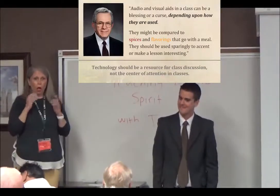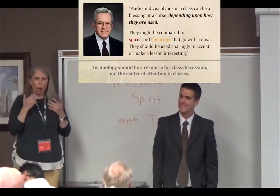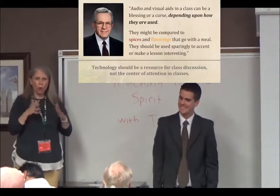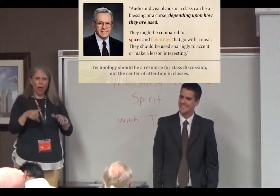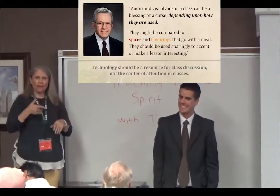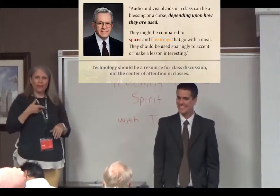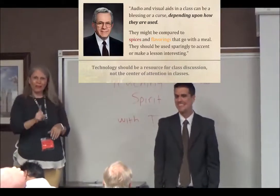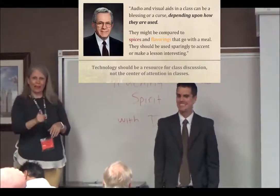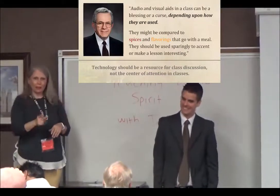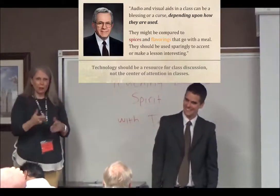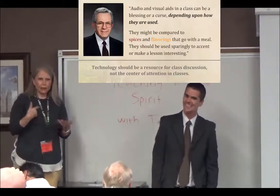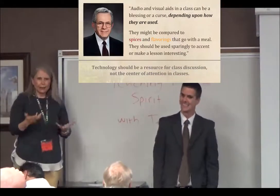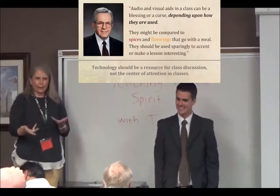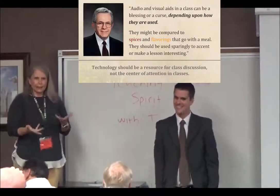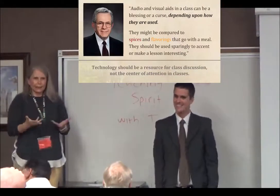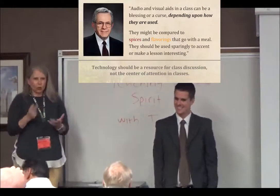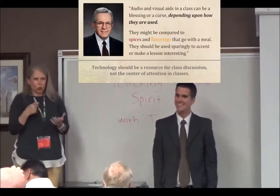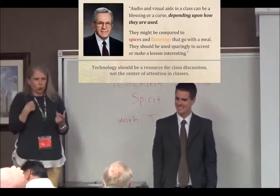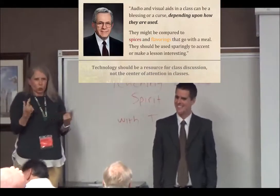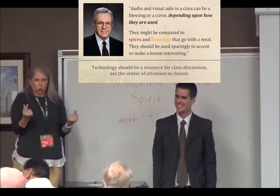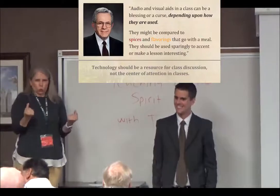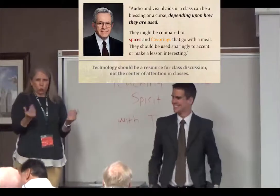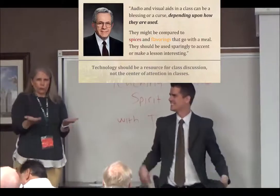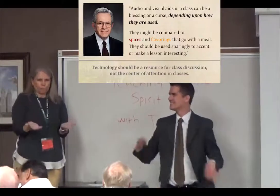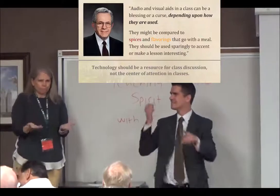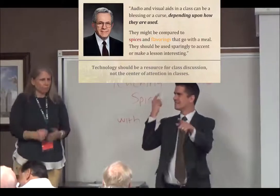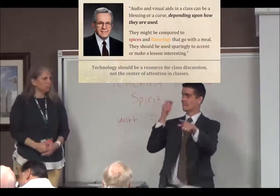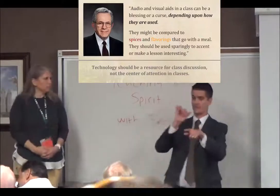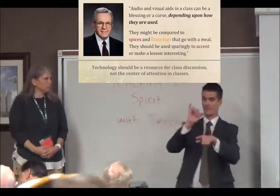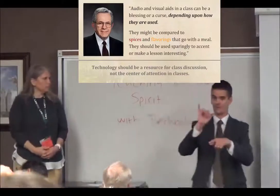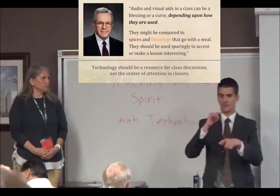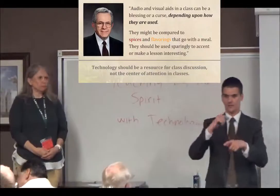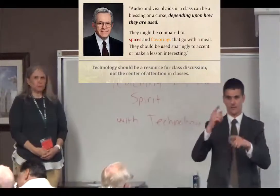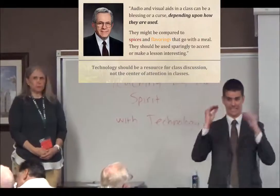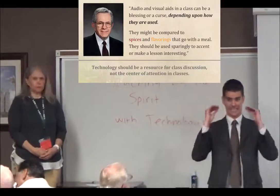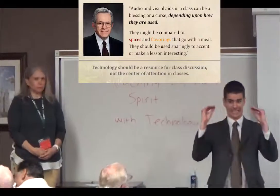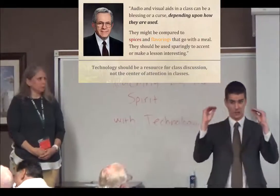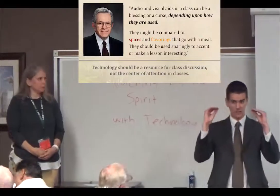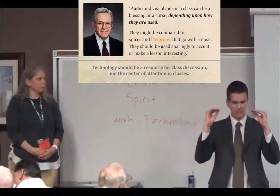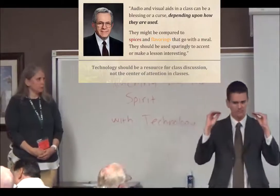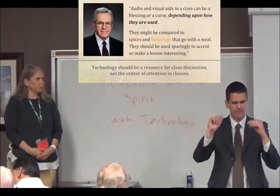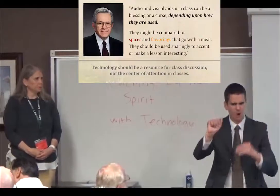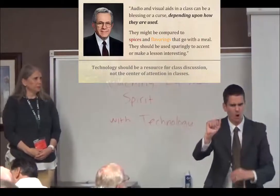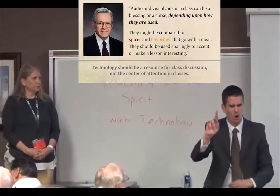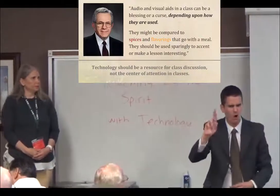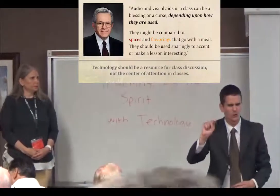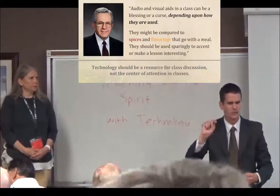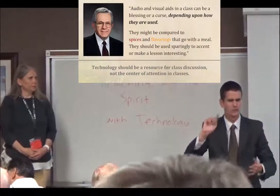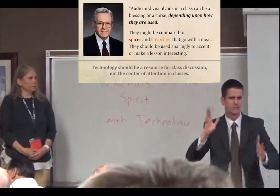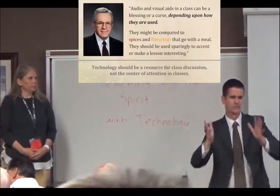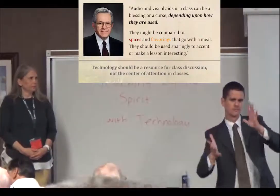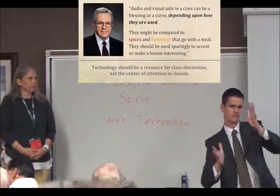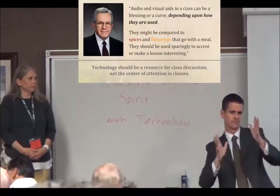involved there and get them to share. And so I need to know what I need to do. That tells me what I need to do.